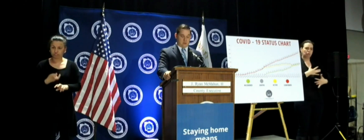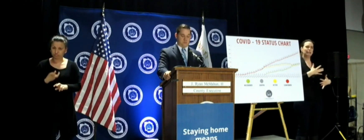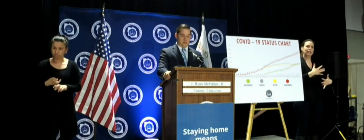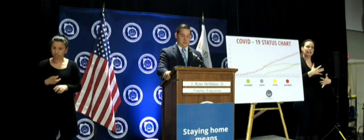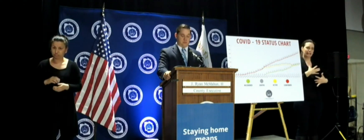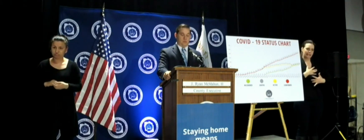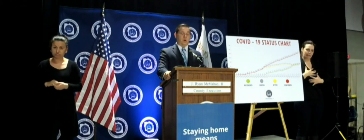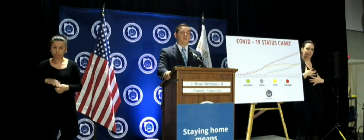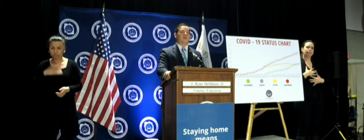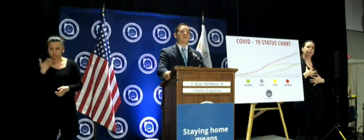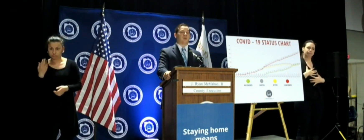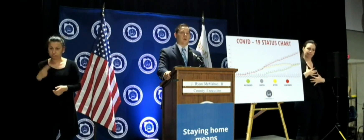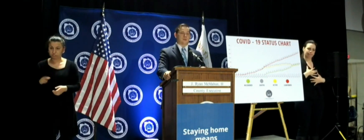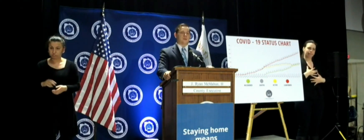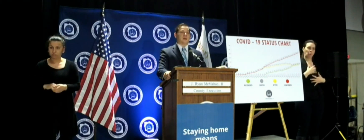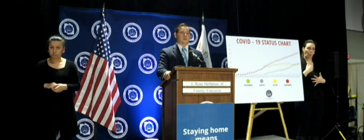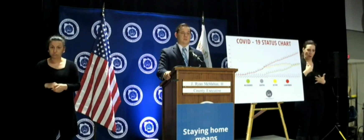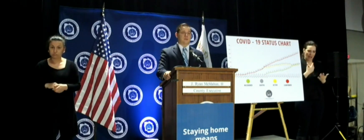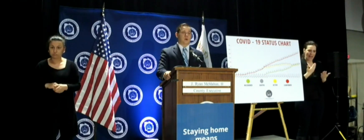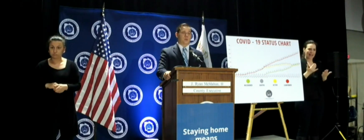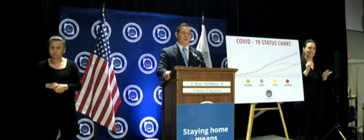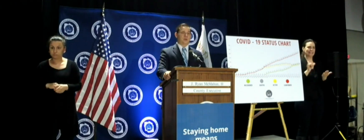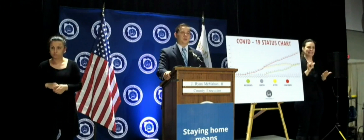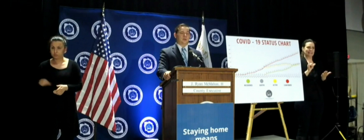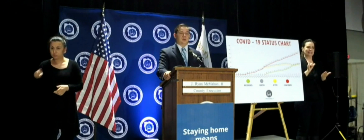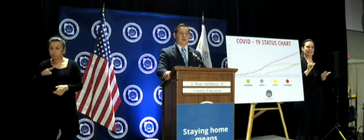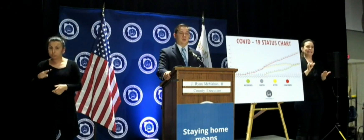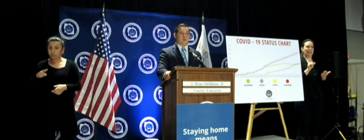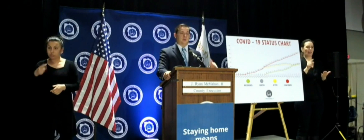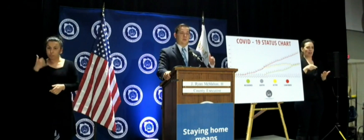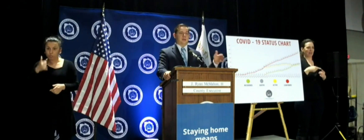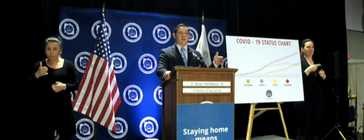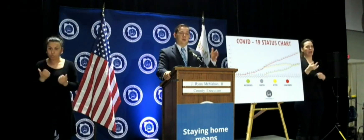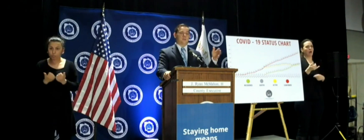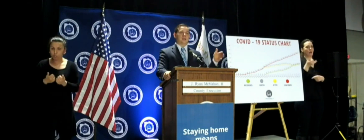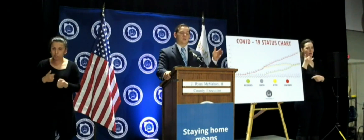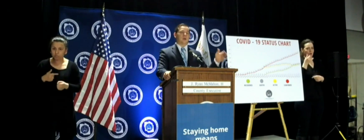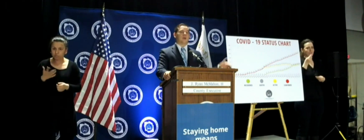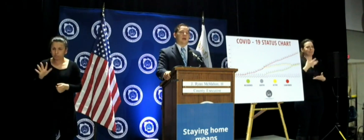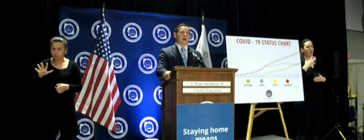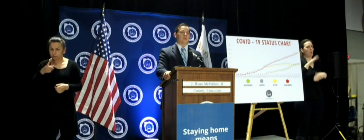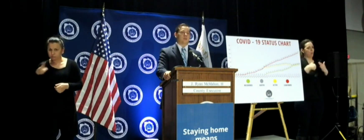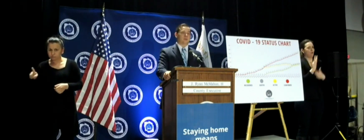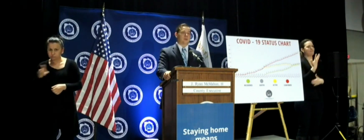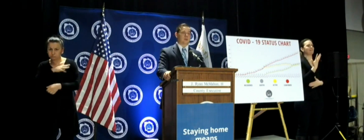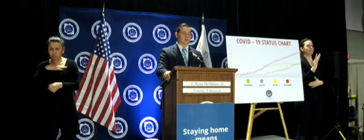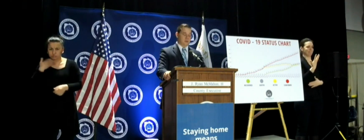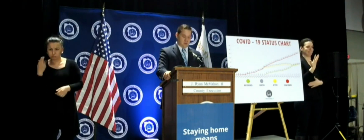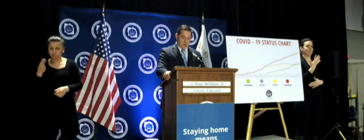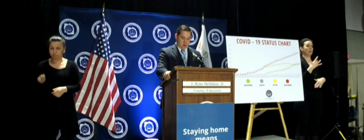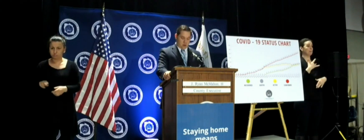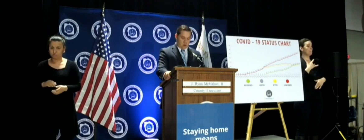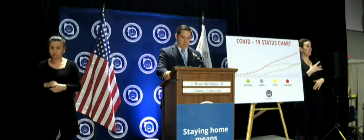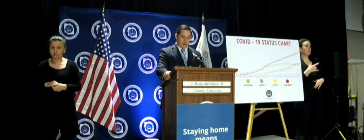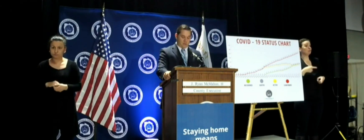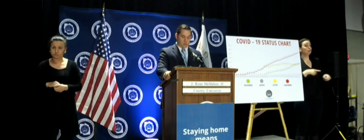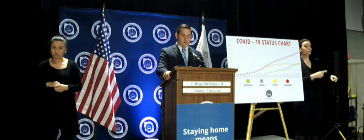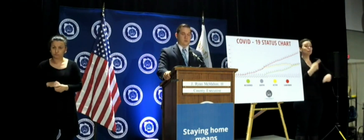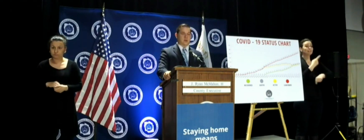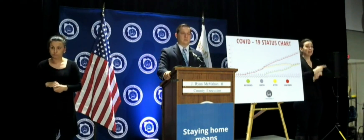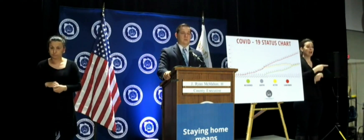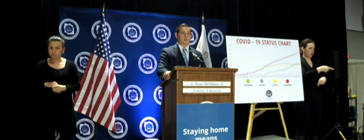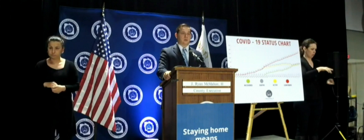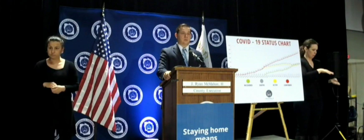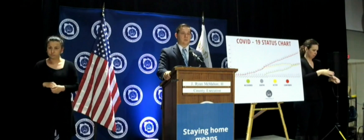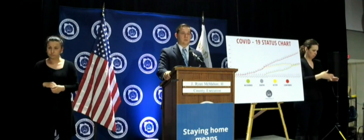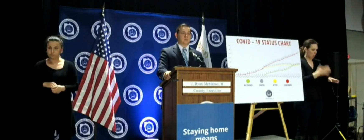got updated all 5 at once today. So normally throughout the day you get updated right when it happens, and all 5 at once. So